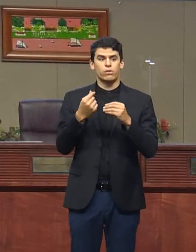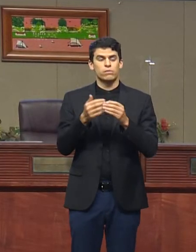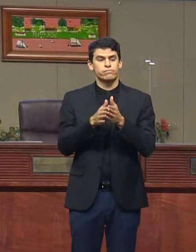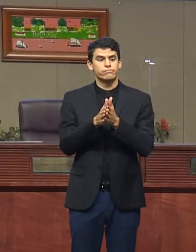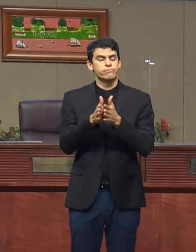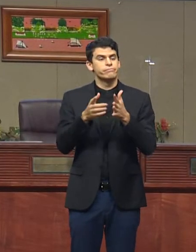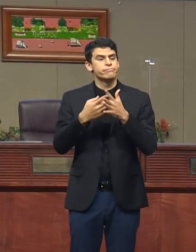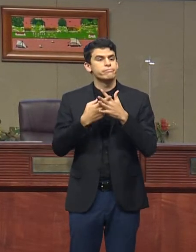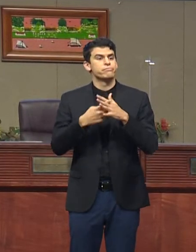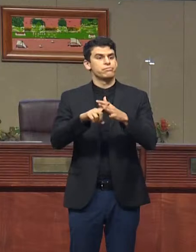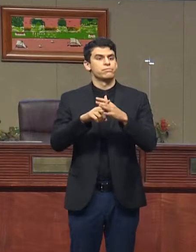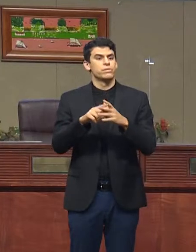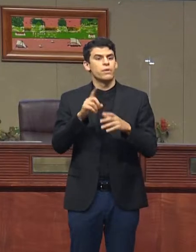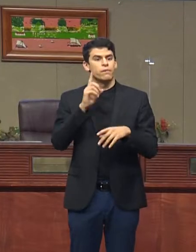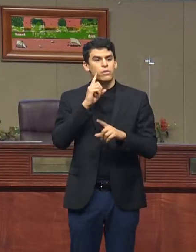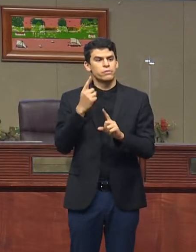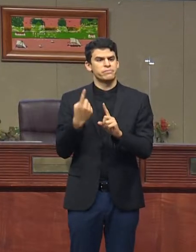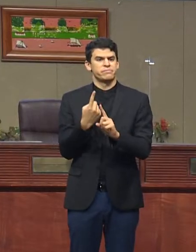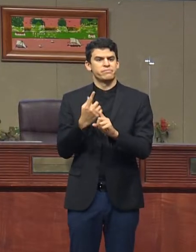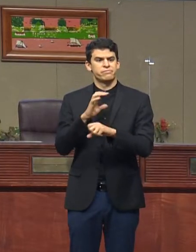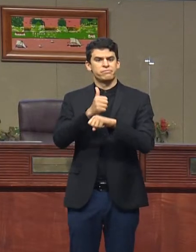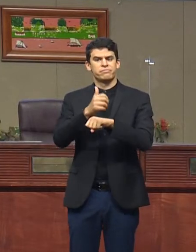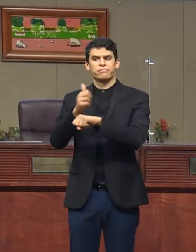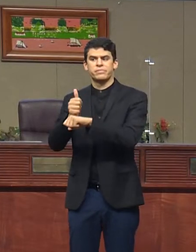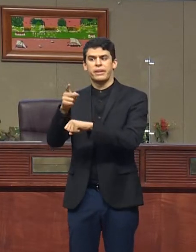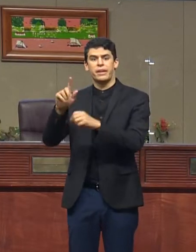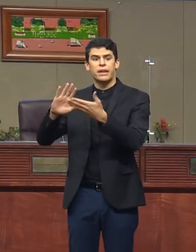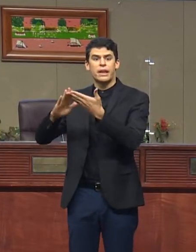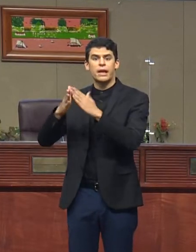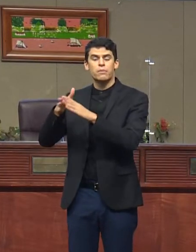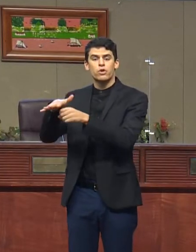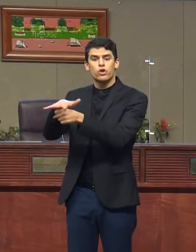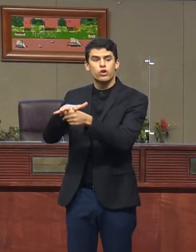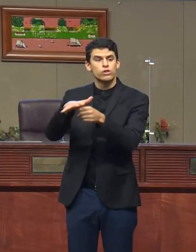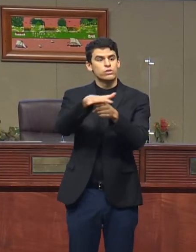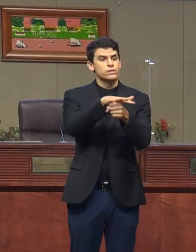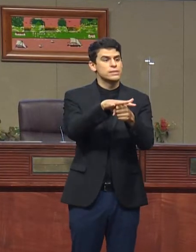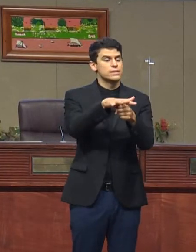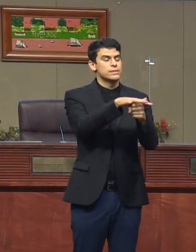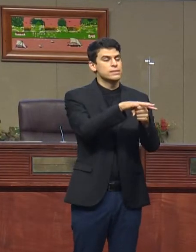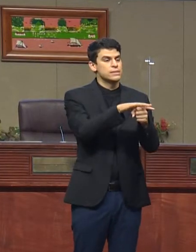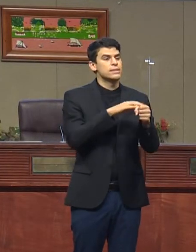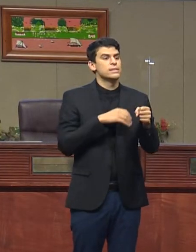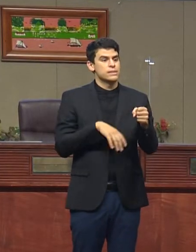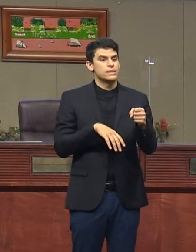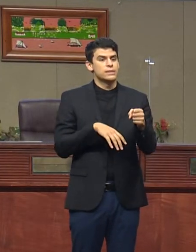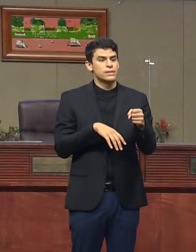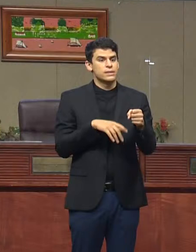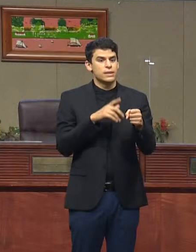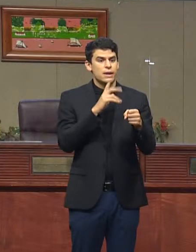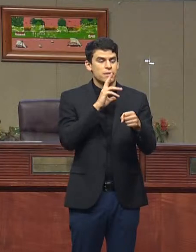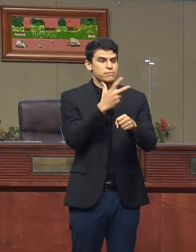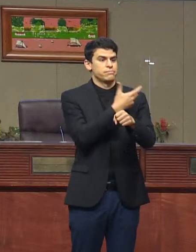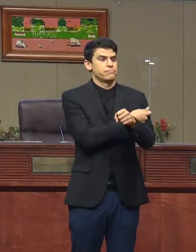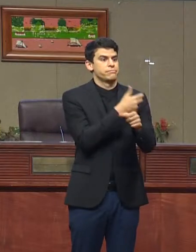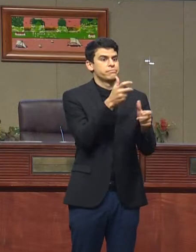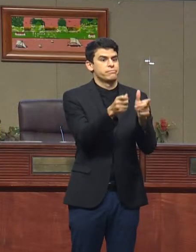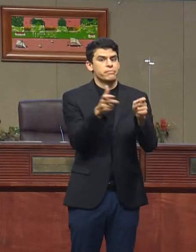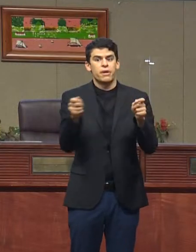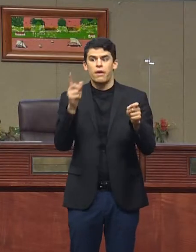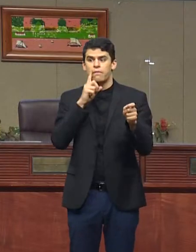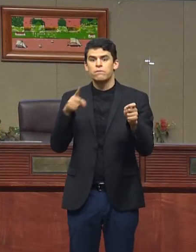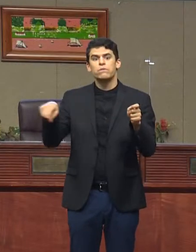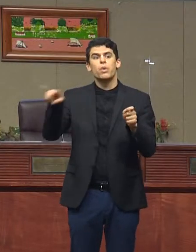briefing, where we'll be canvassing in neighborhoods and doing inoculations for homebound